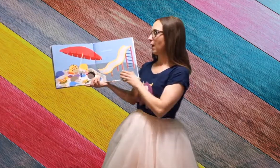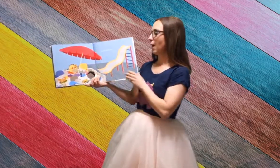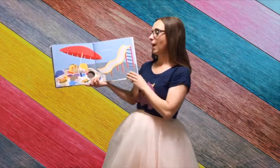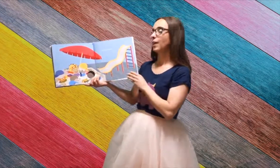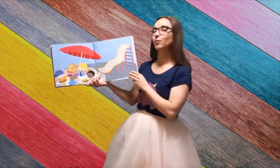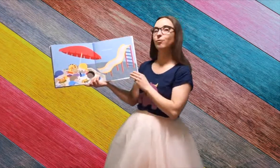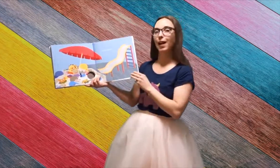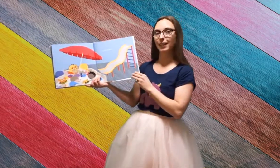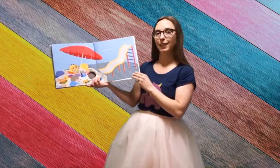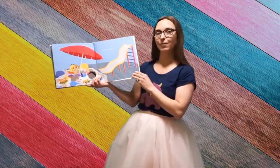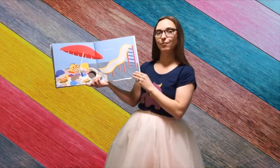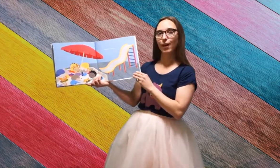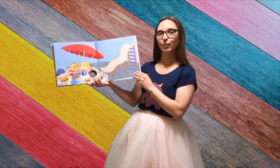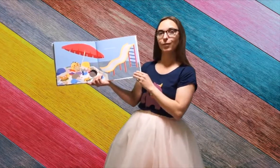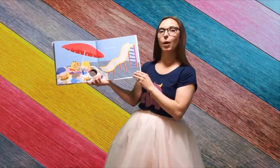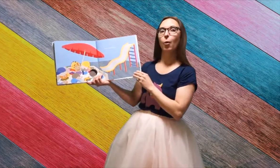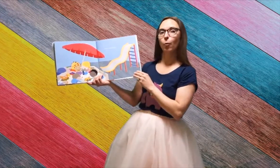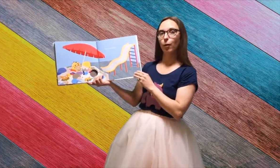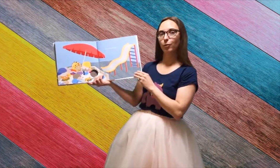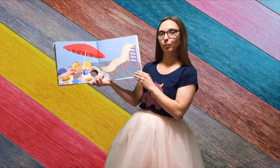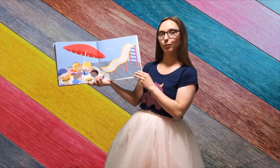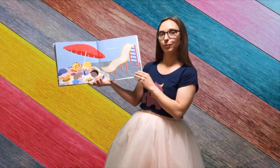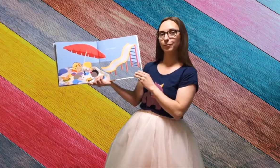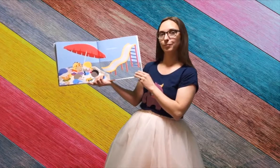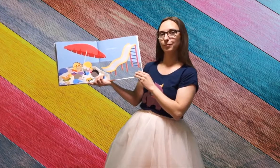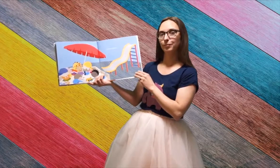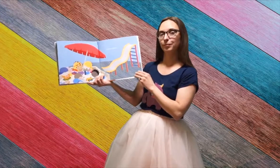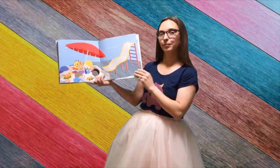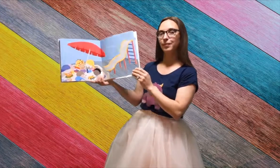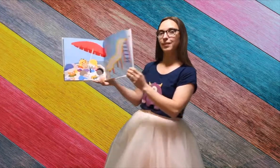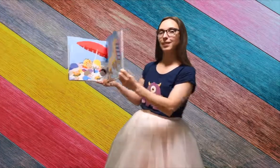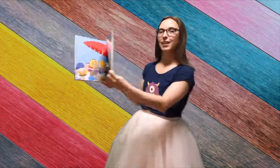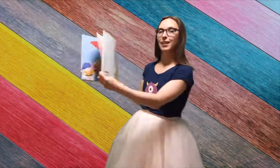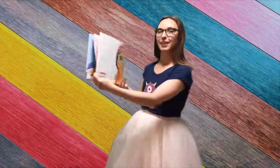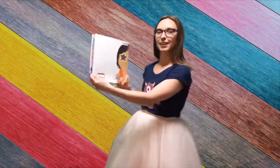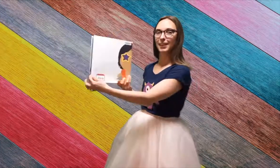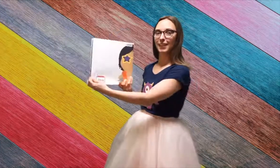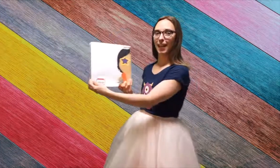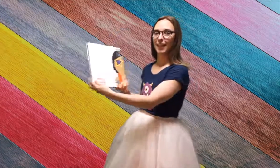And Riley felt wonderful. The end.